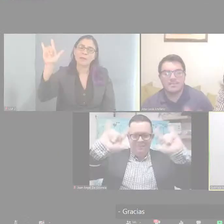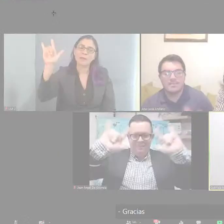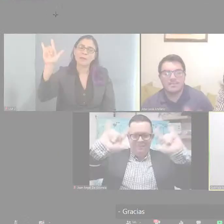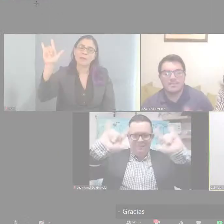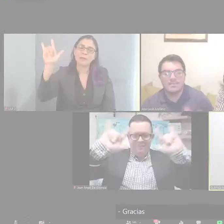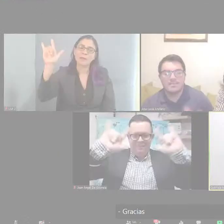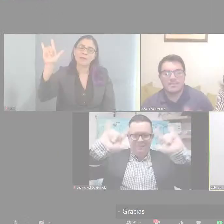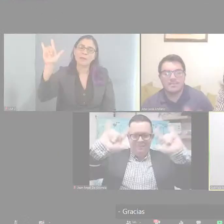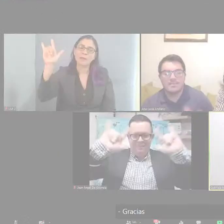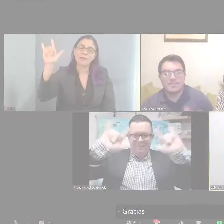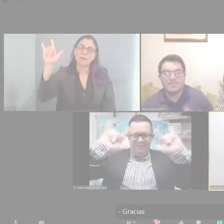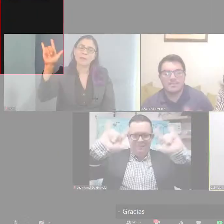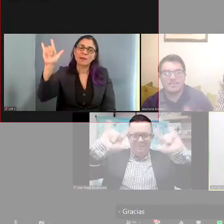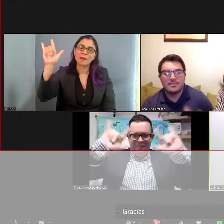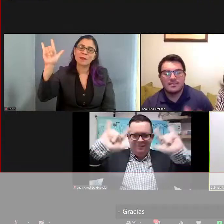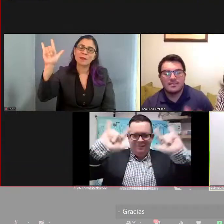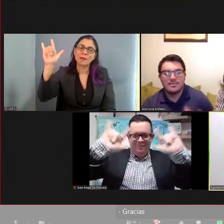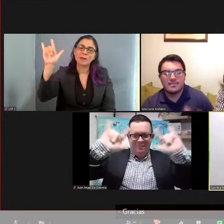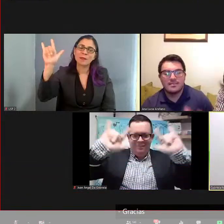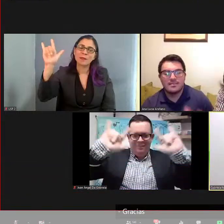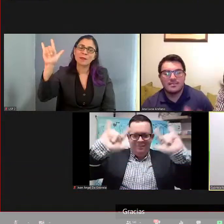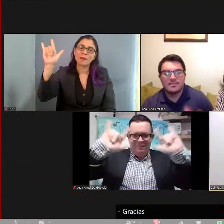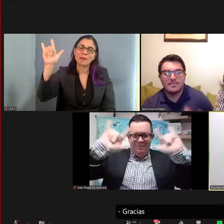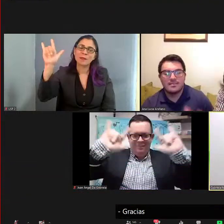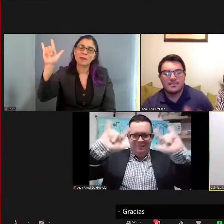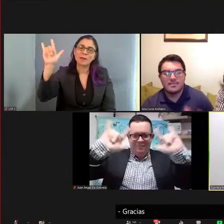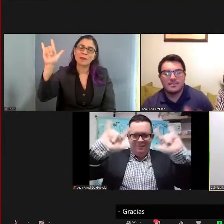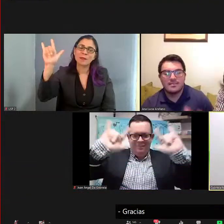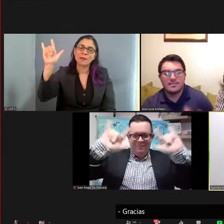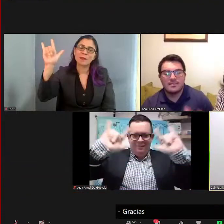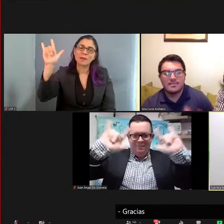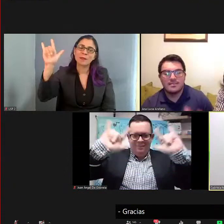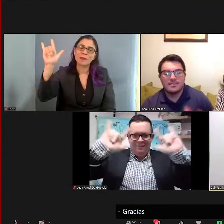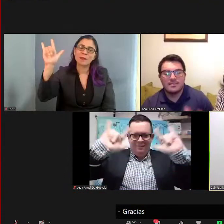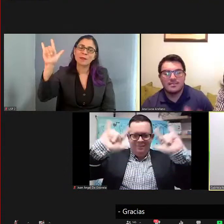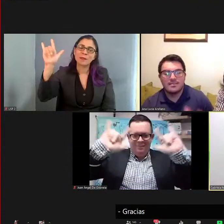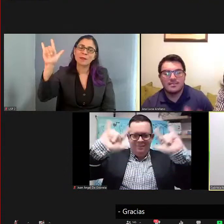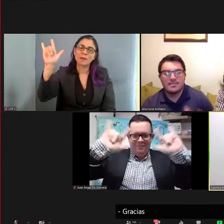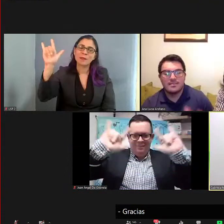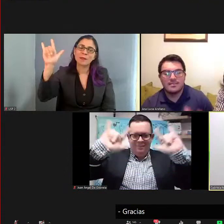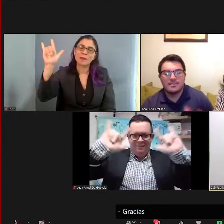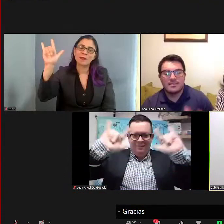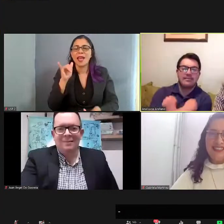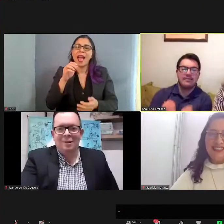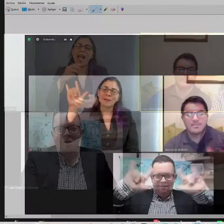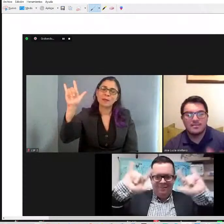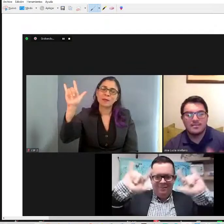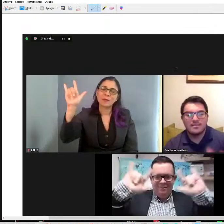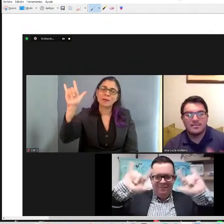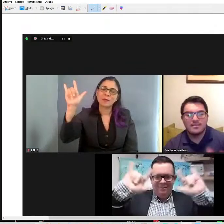greetings bye everyone god bless latin america amen